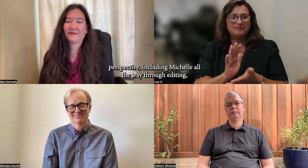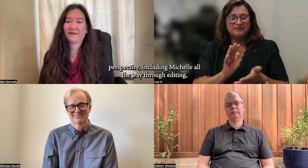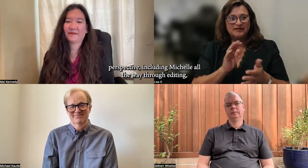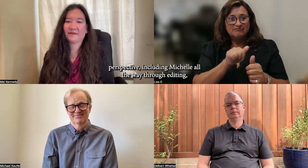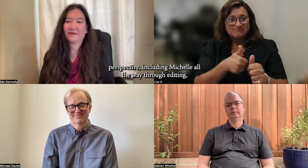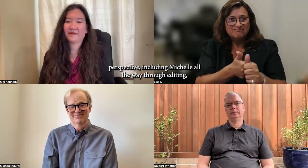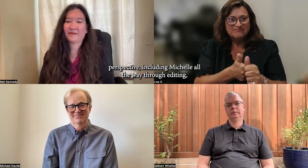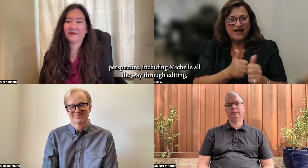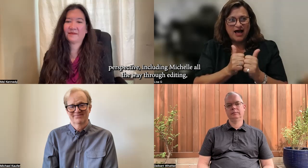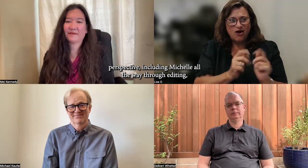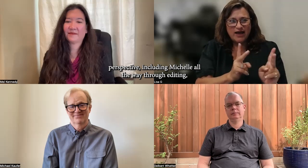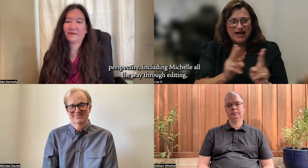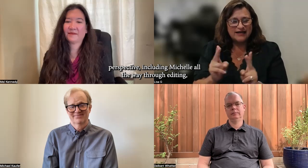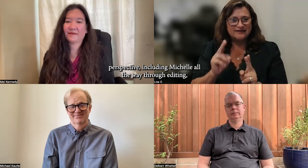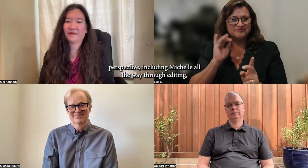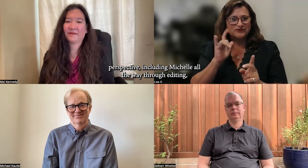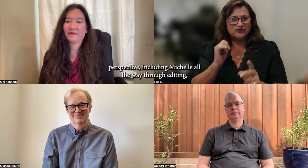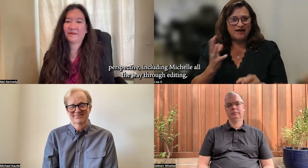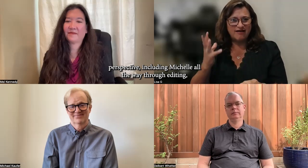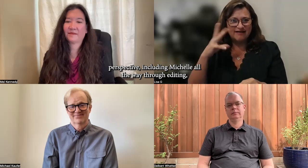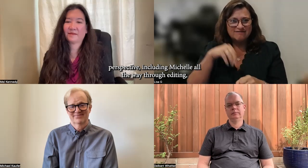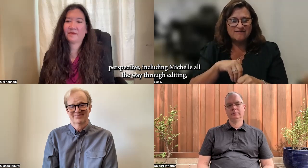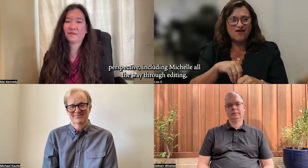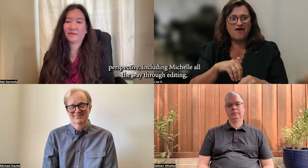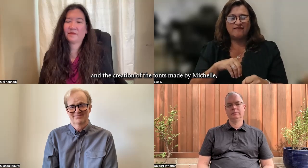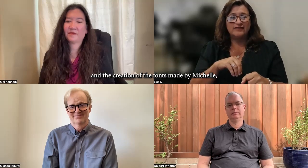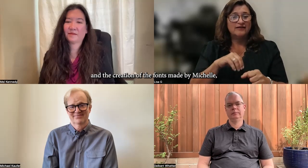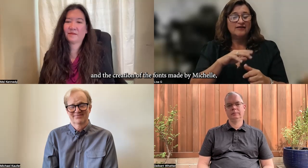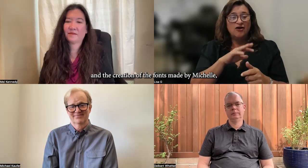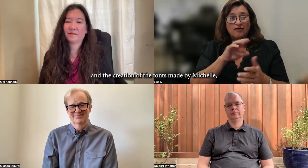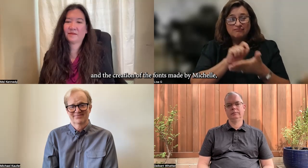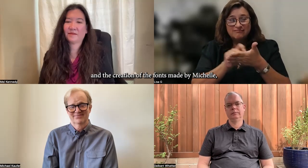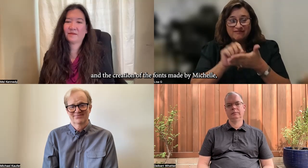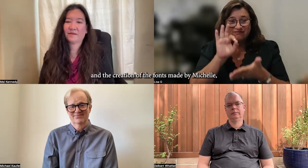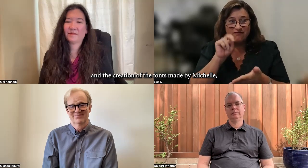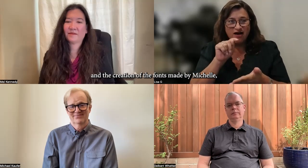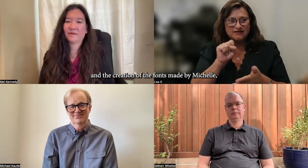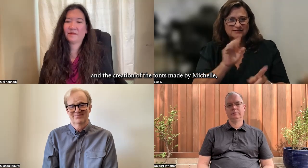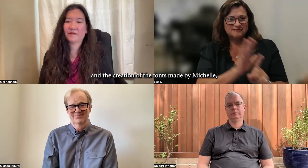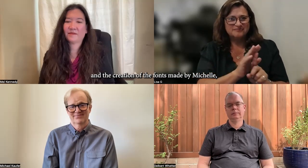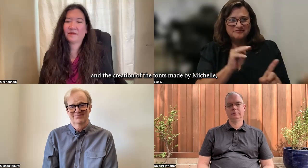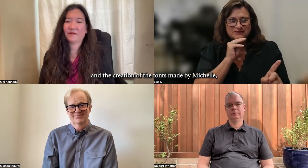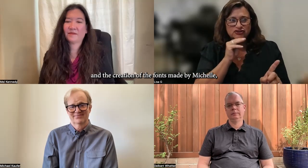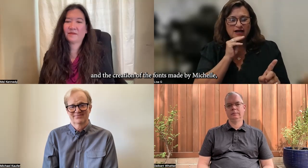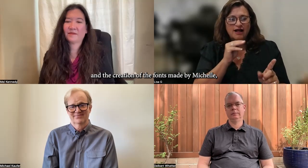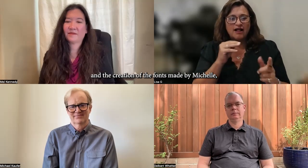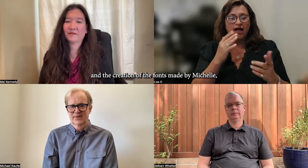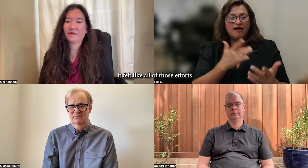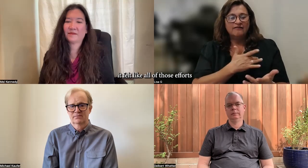perspective, including Michelle all the way through editing and the creation of the fonts made by Michelle.